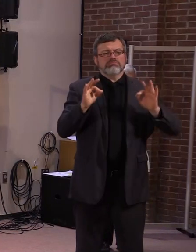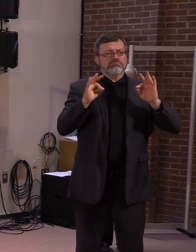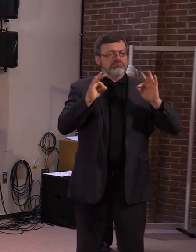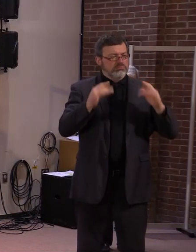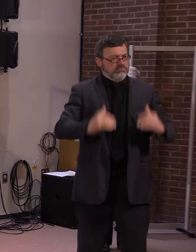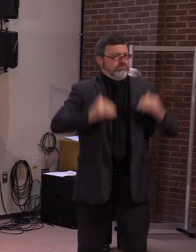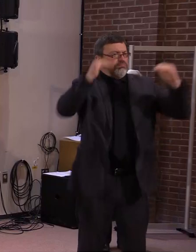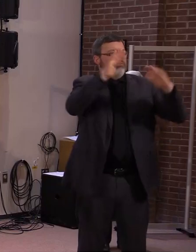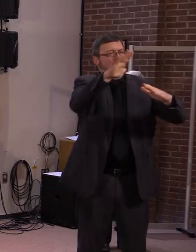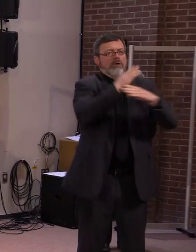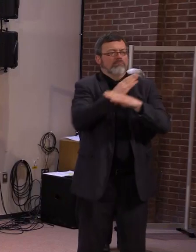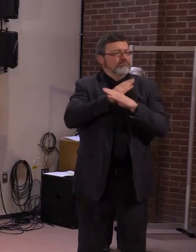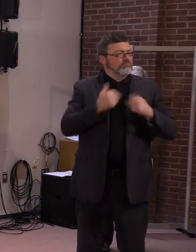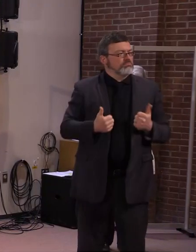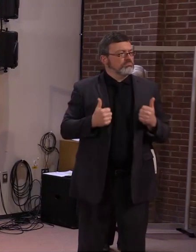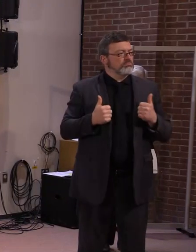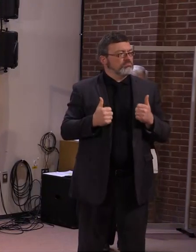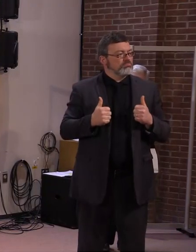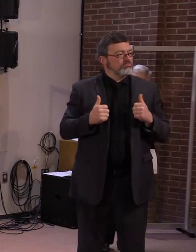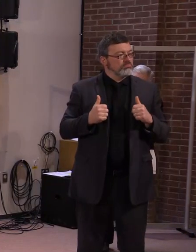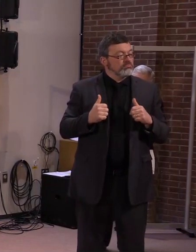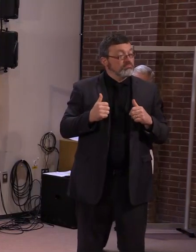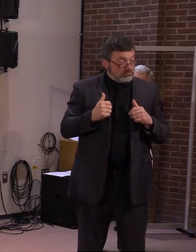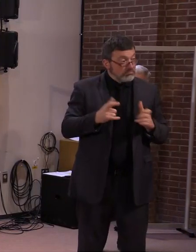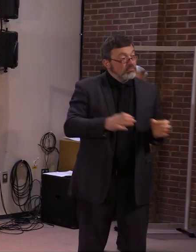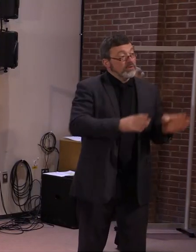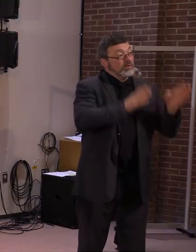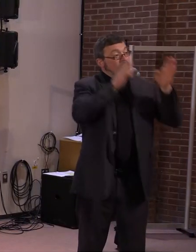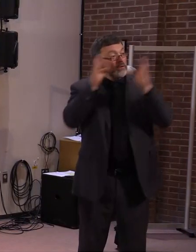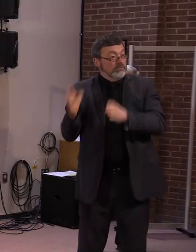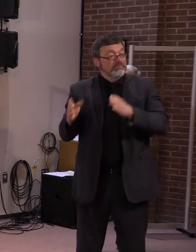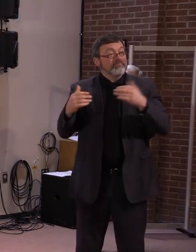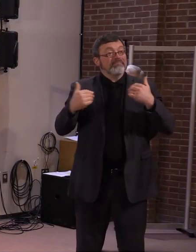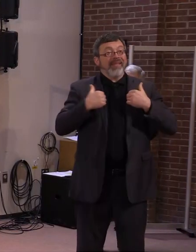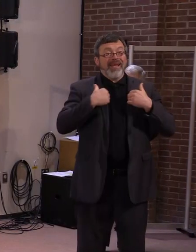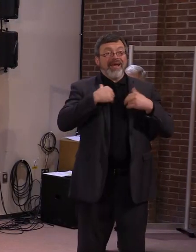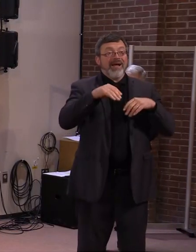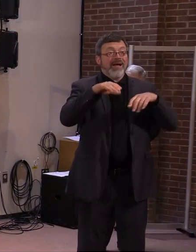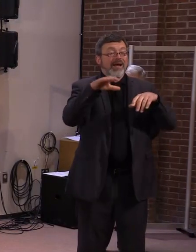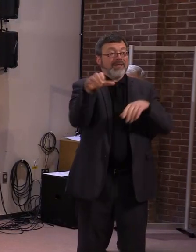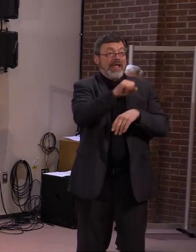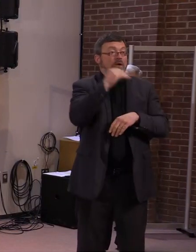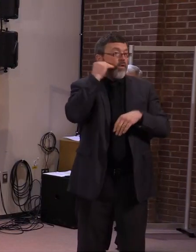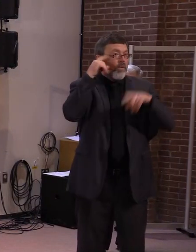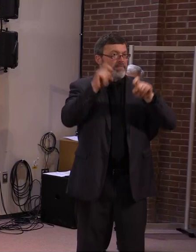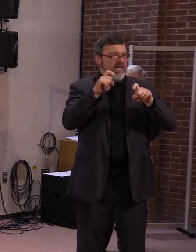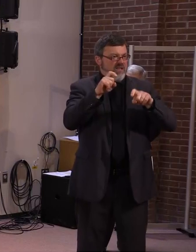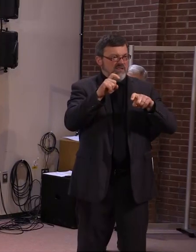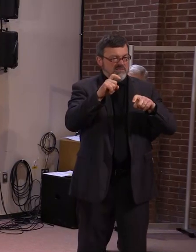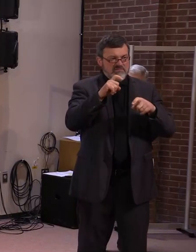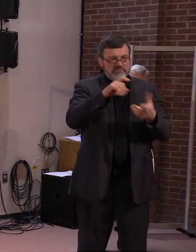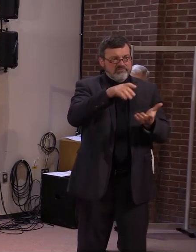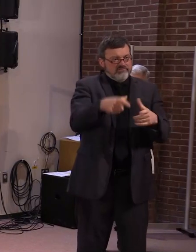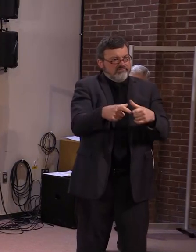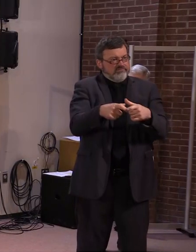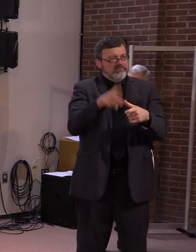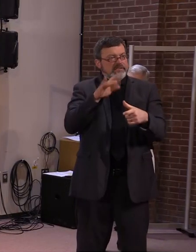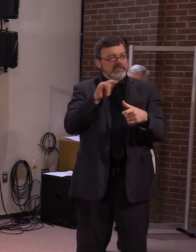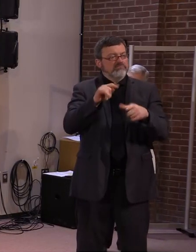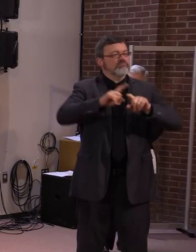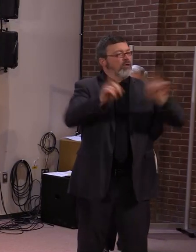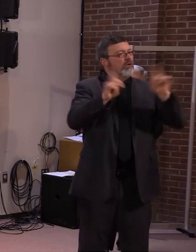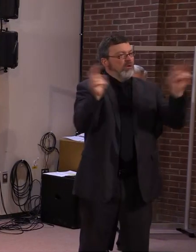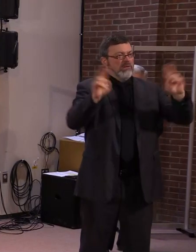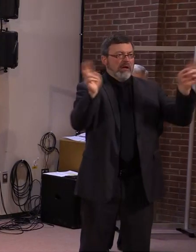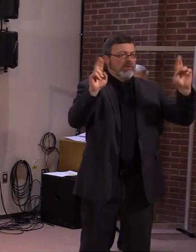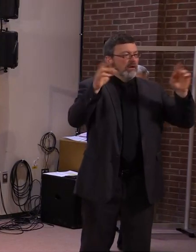been working with suppliers in the federal government to make sure we have a steady supply, because we want to have tens of thousands of these